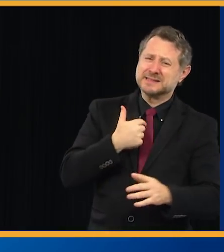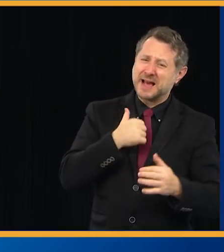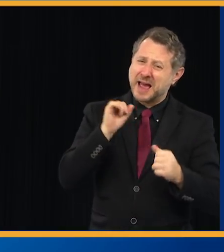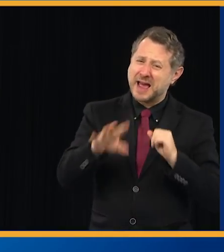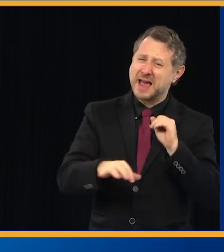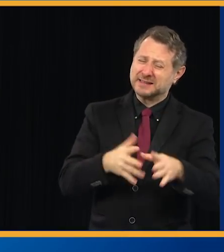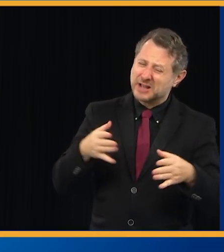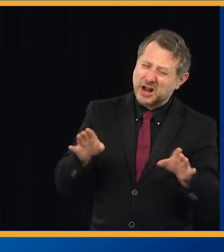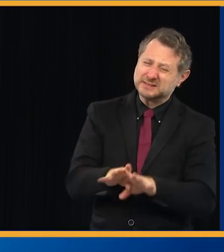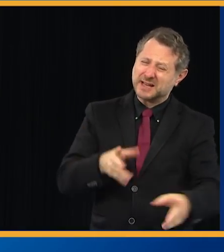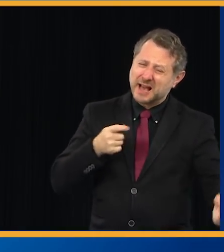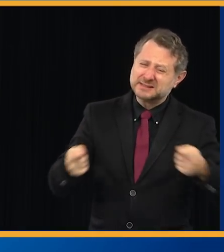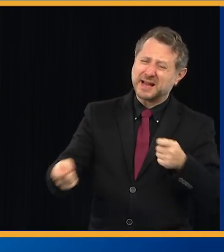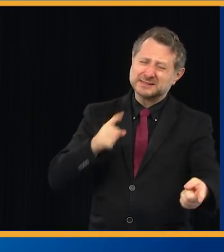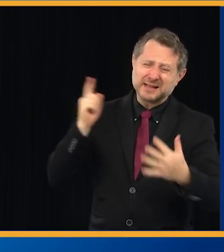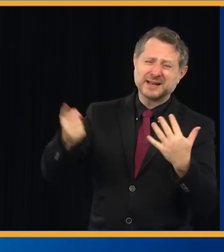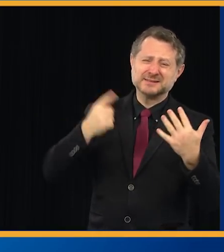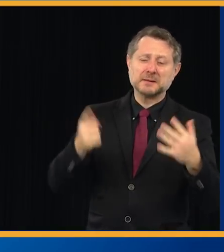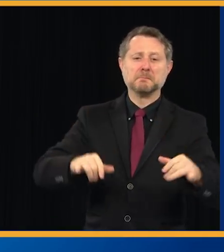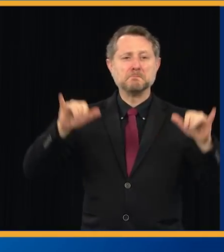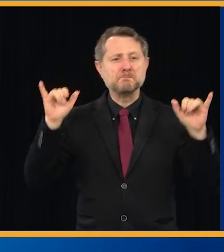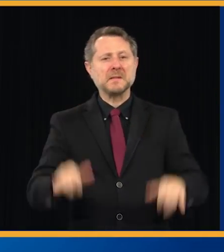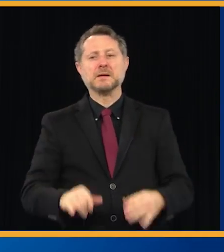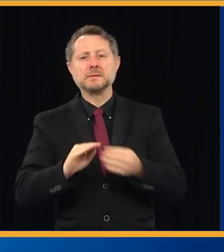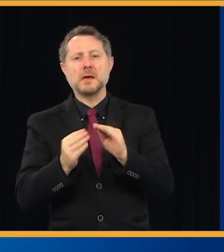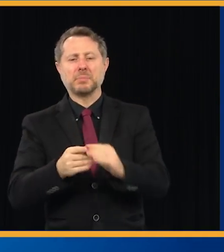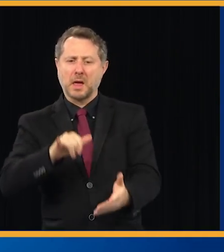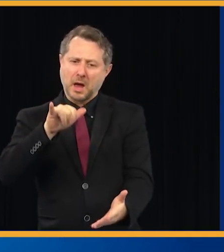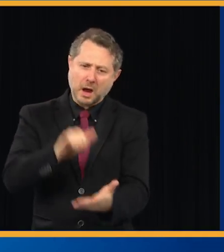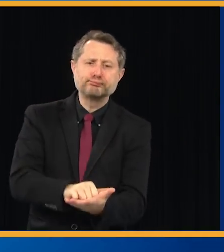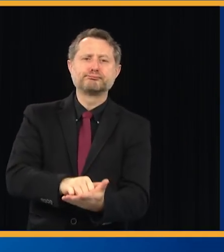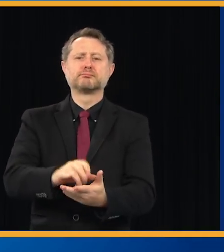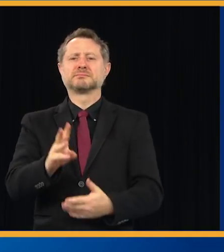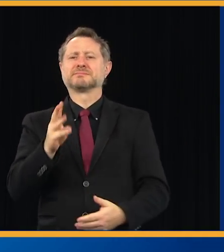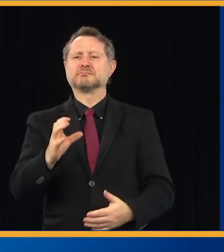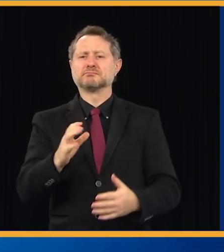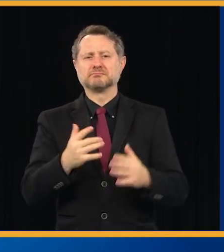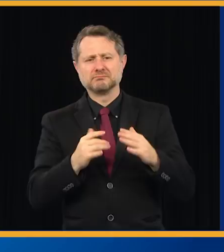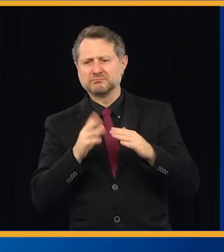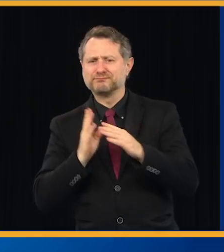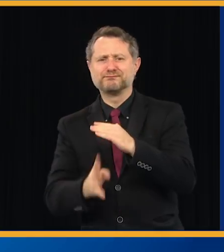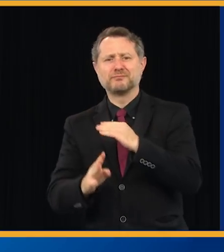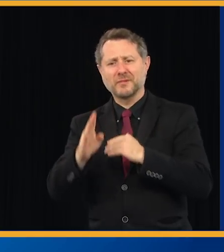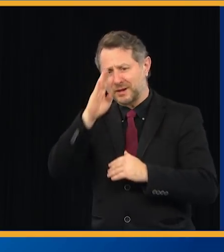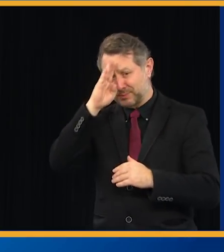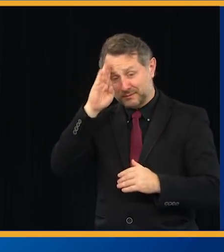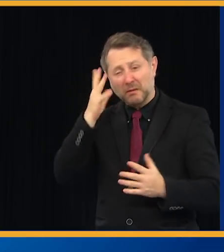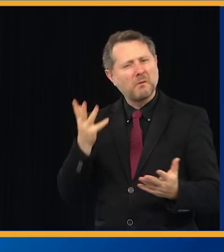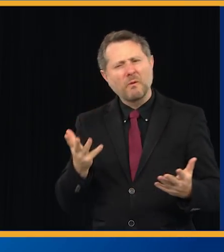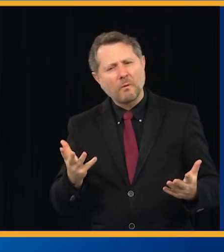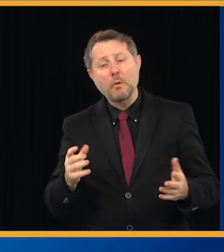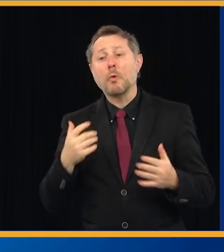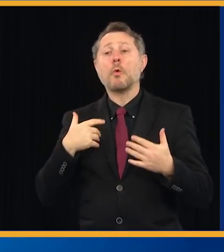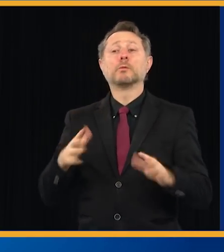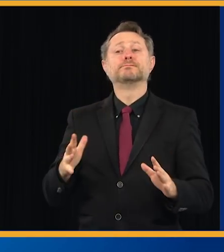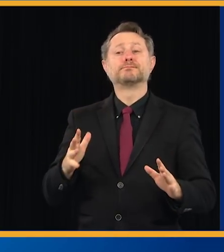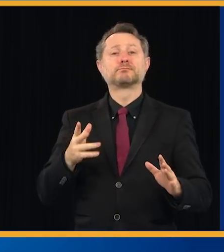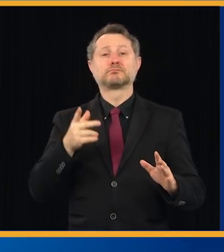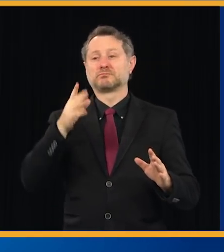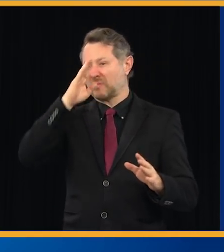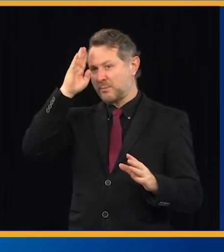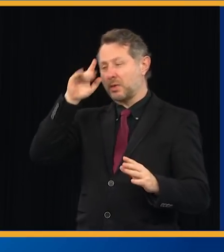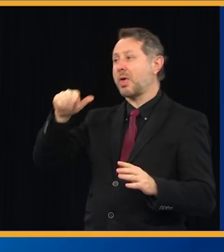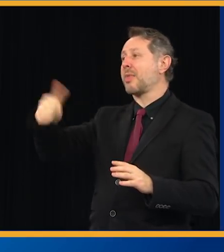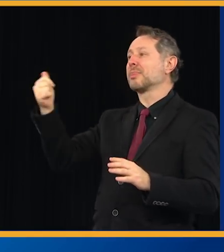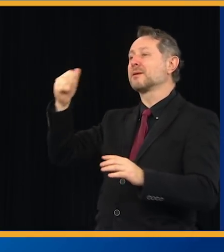to hospitals or people who are in hospitals who were then diagnosed with COVID. But that number